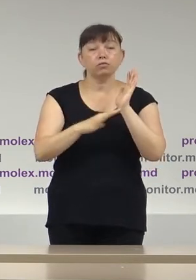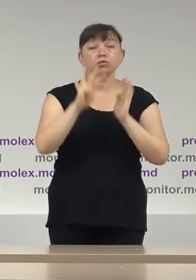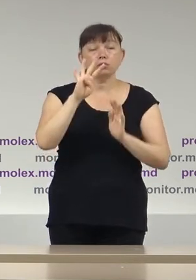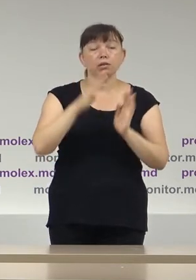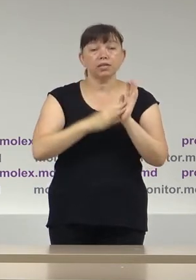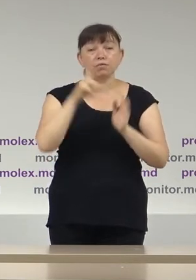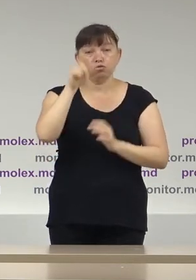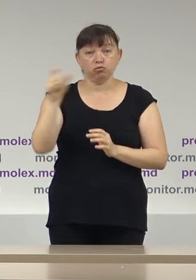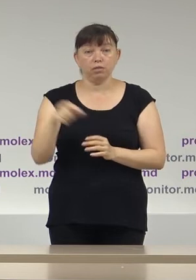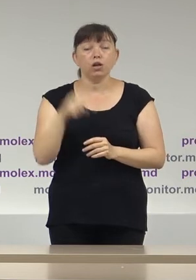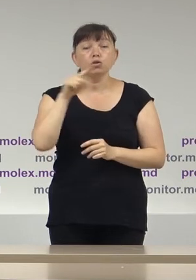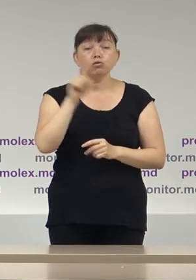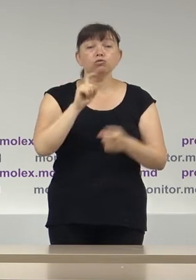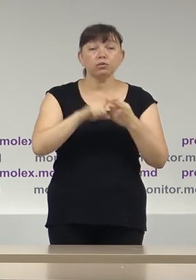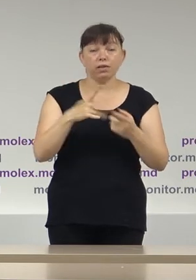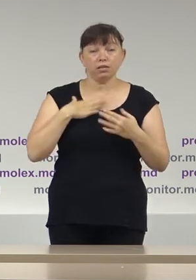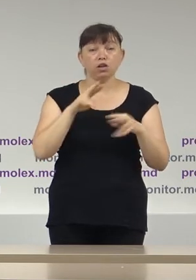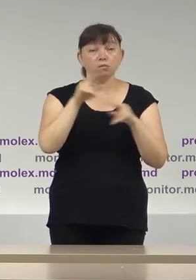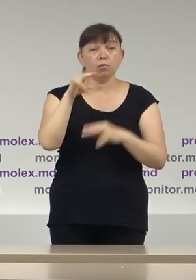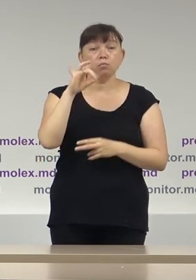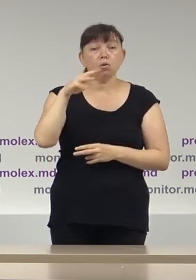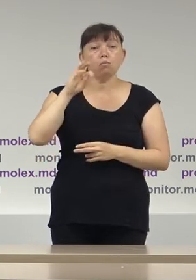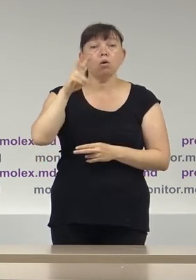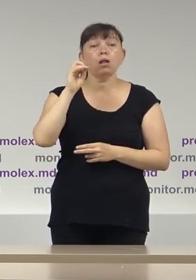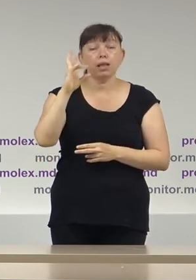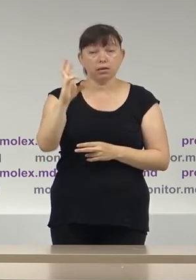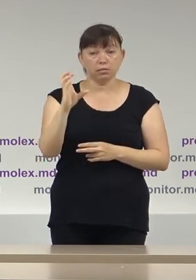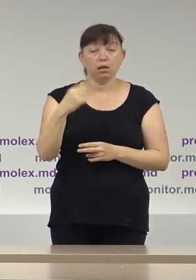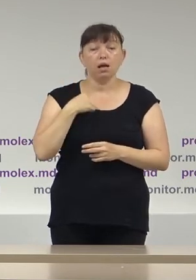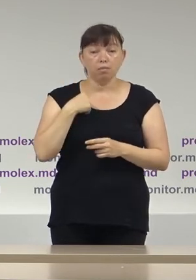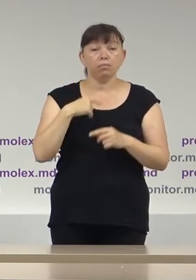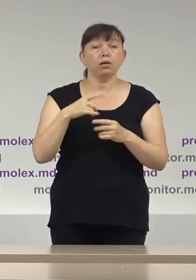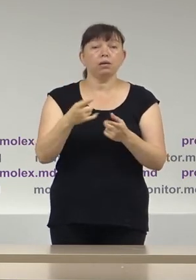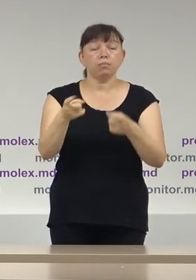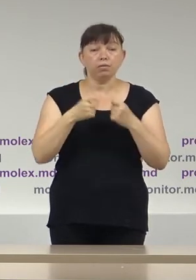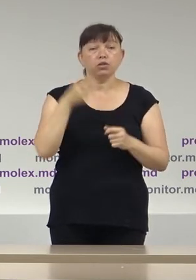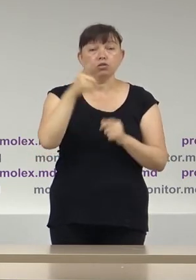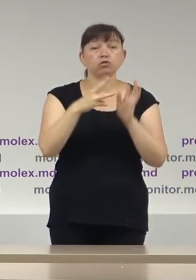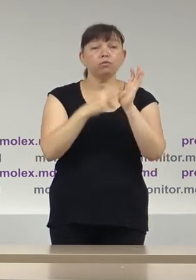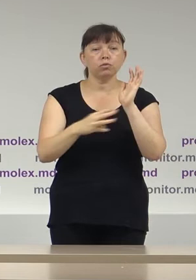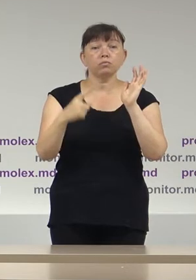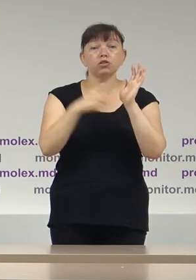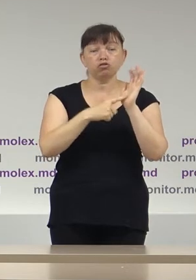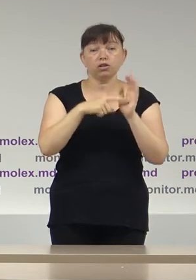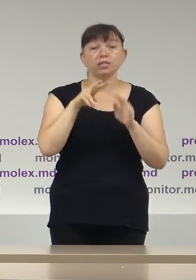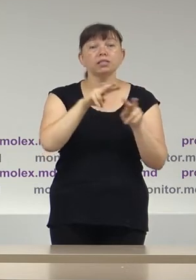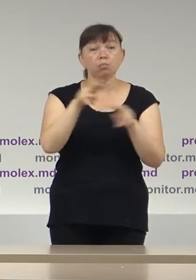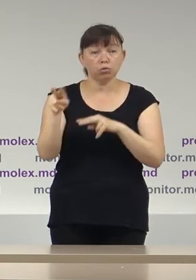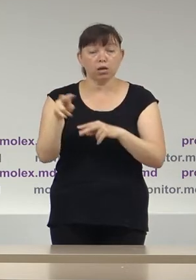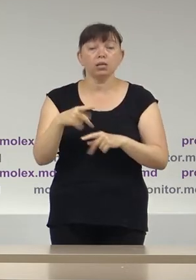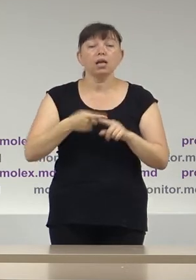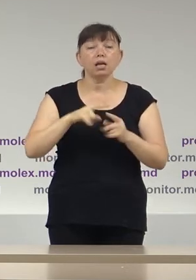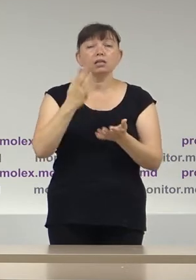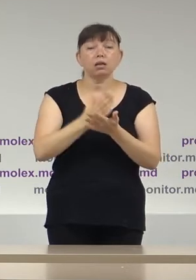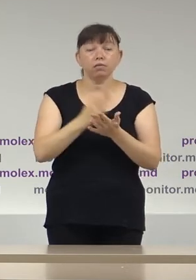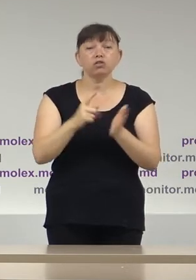by 249 people. Regarding Promo-LEX observers, I would like to underline that we have accredited